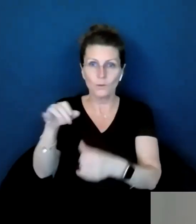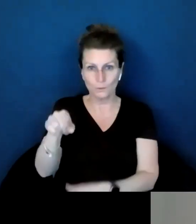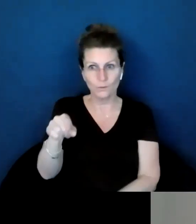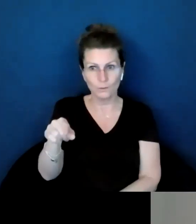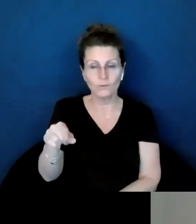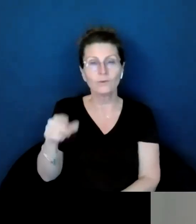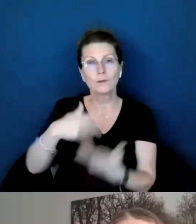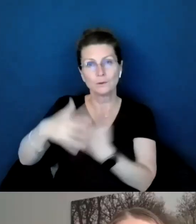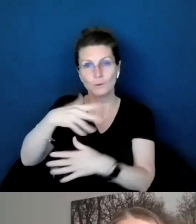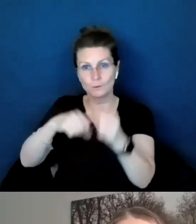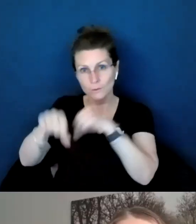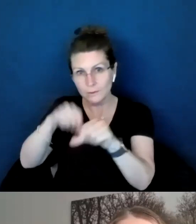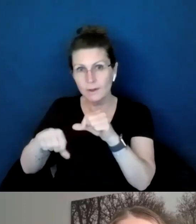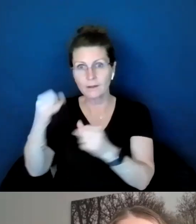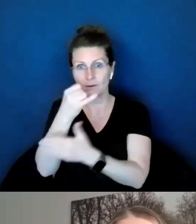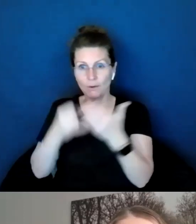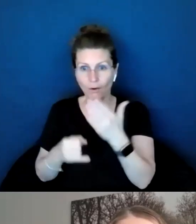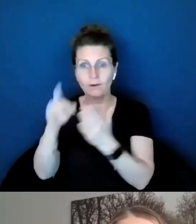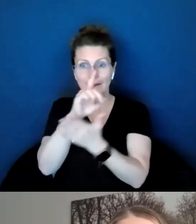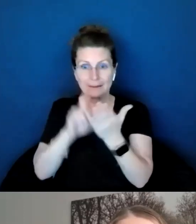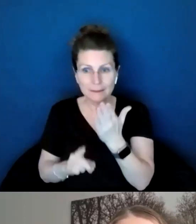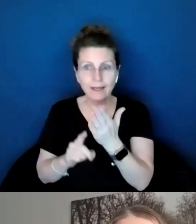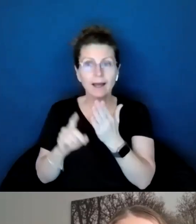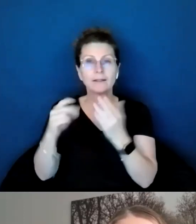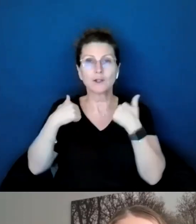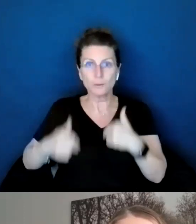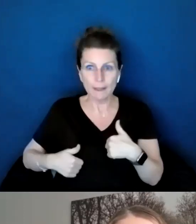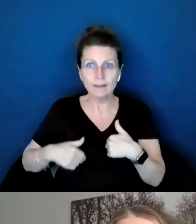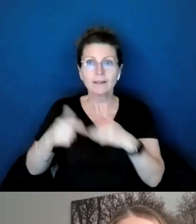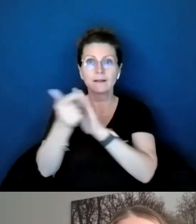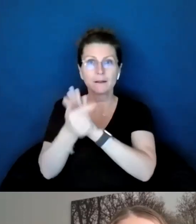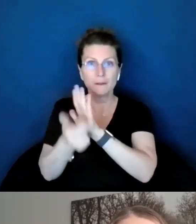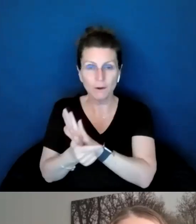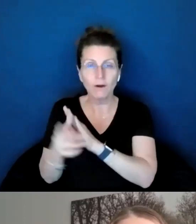Social Sciences, Art and Design, Humanities, Business, Law and Education.